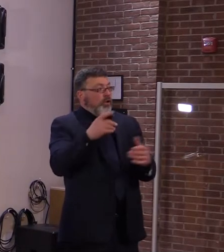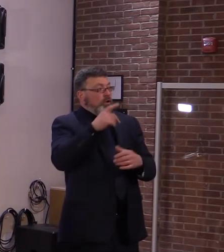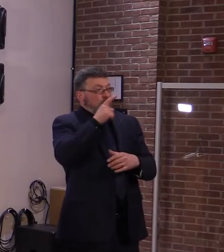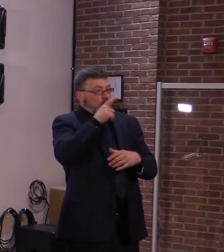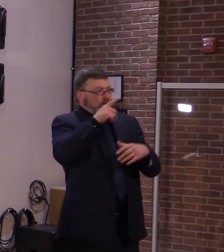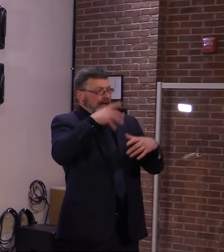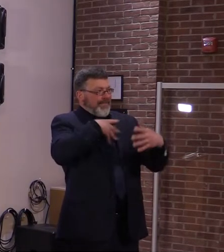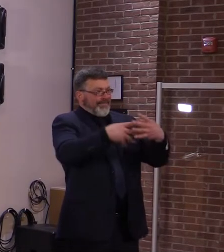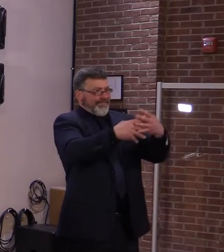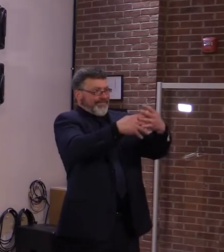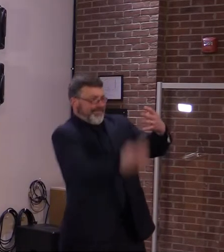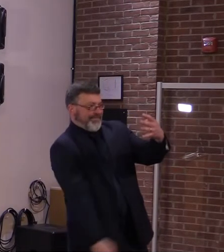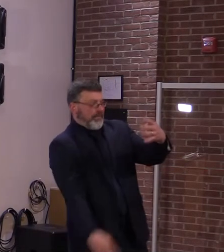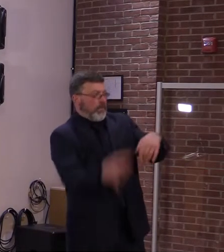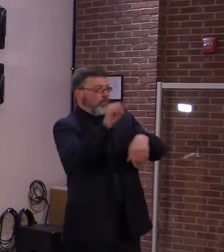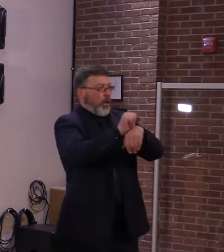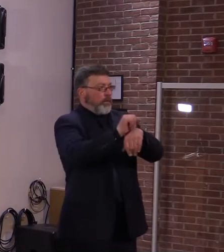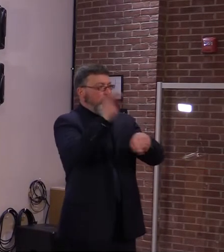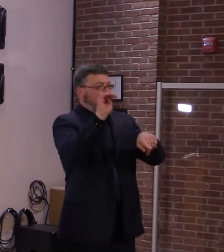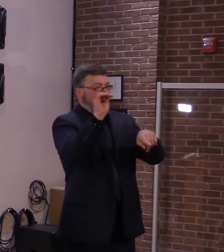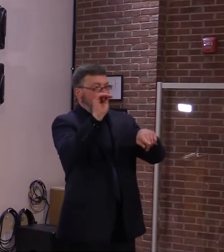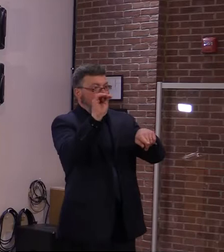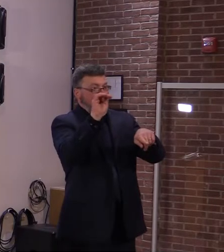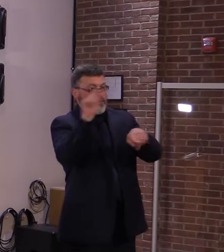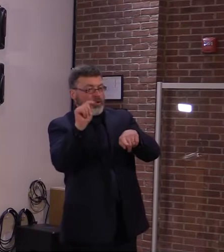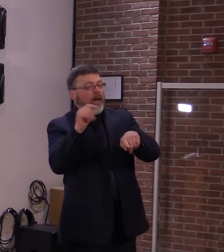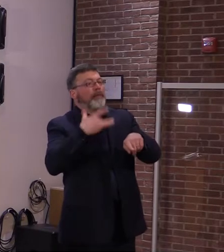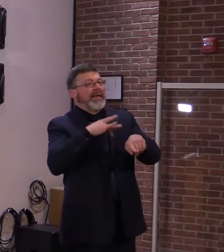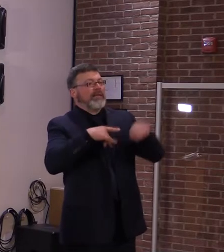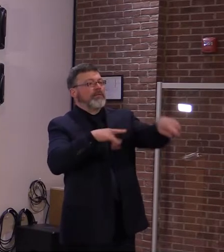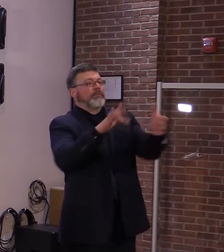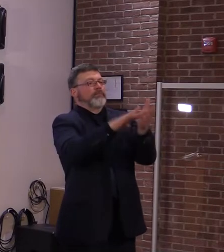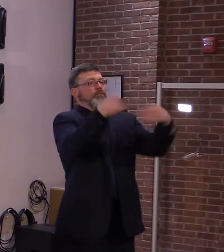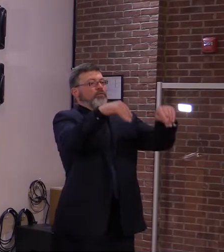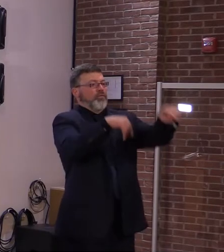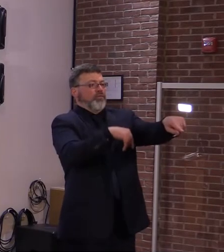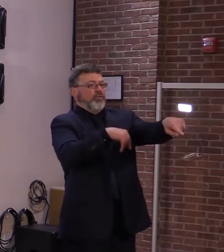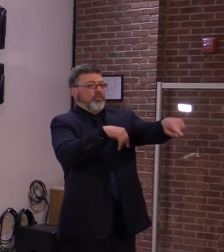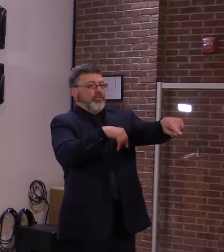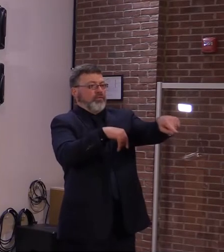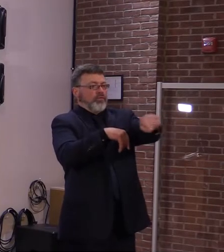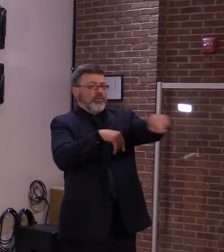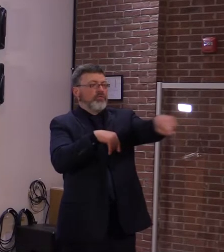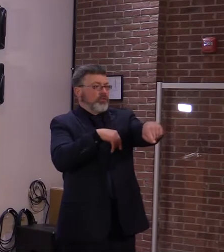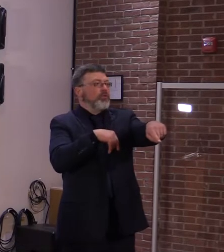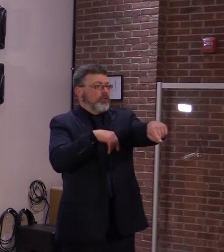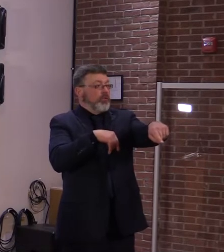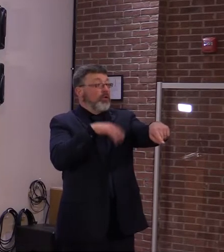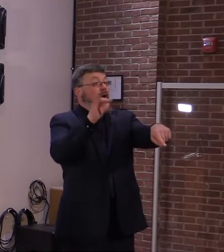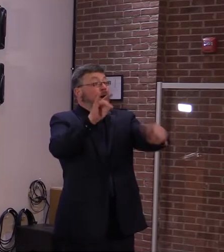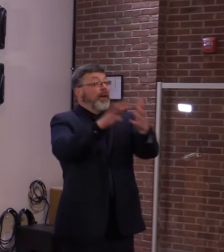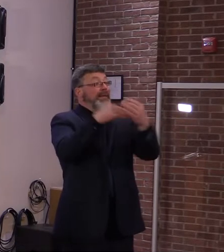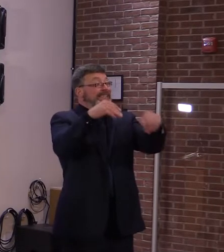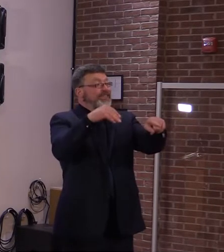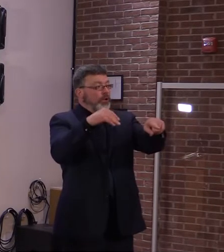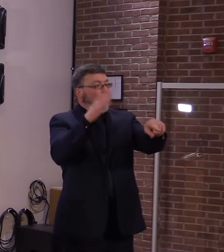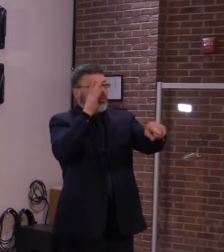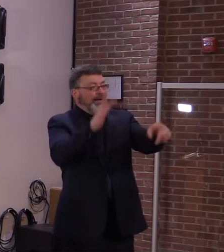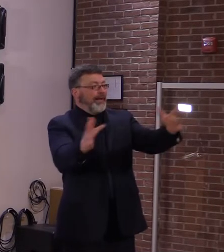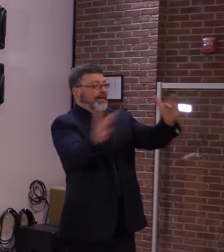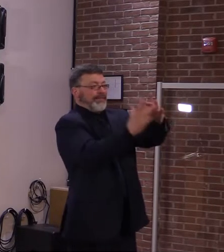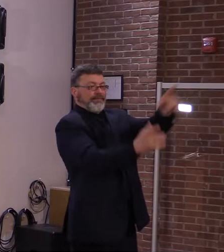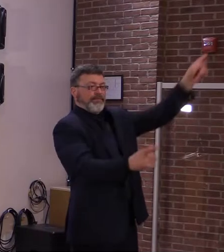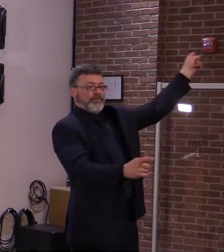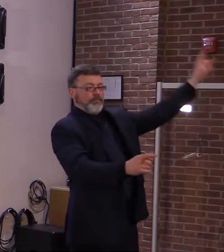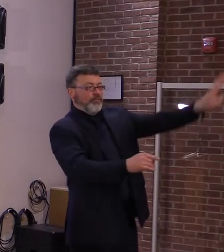pharmacy partners will need to look at and respond to the guidance that comes out this afternoon. It is